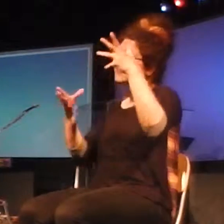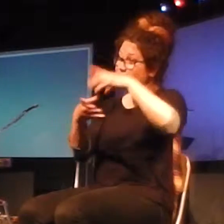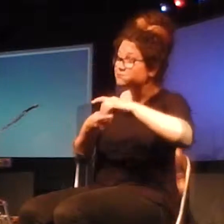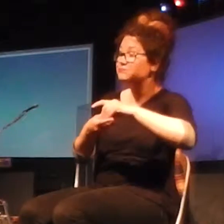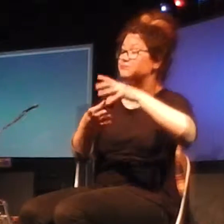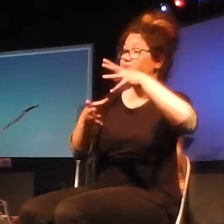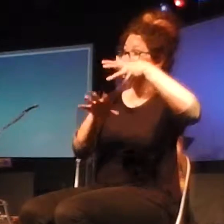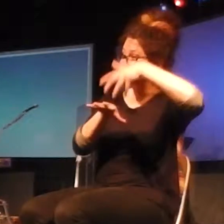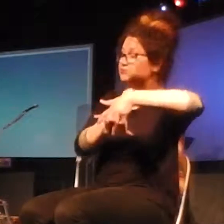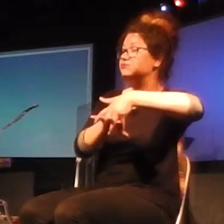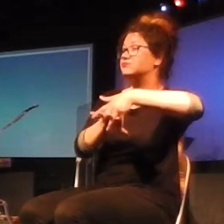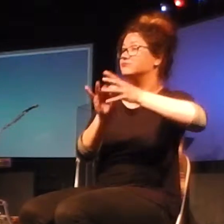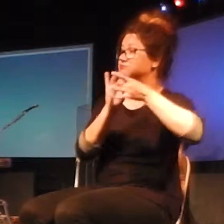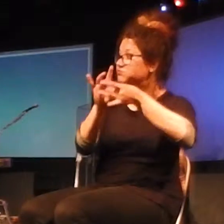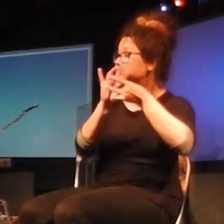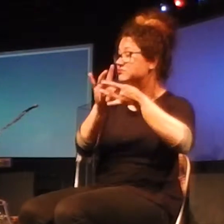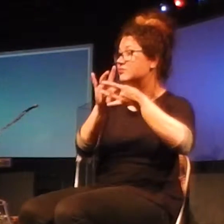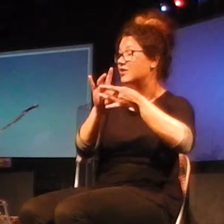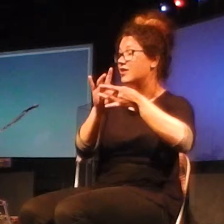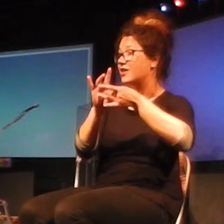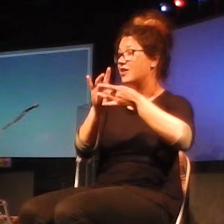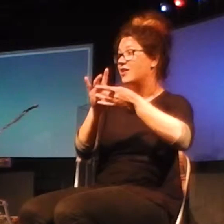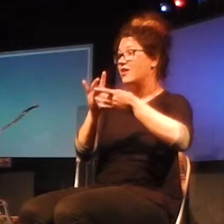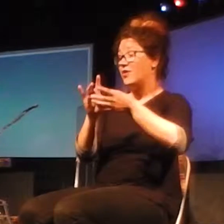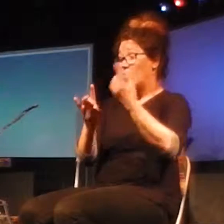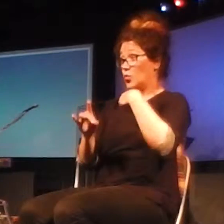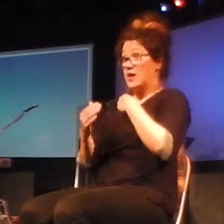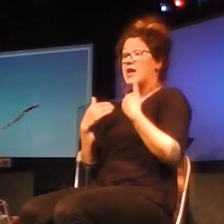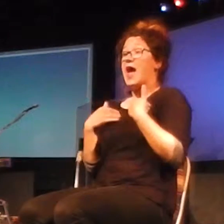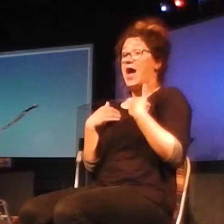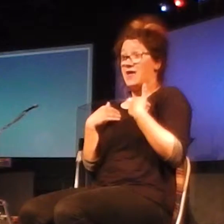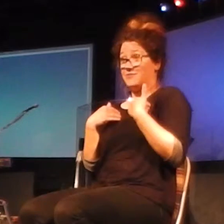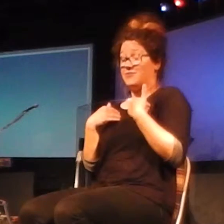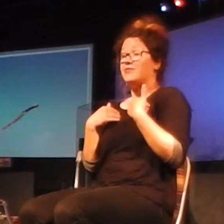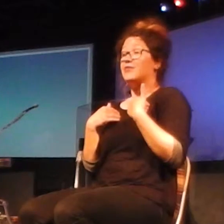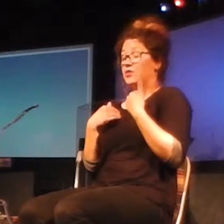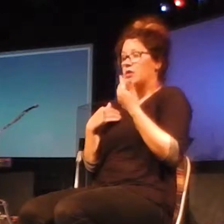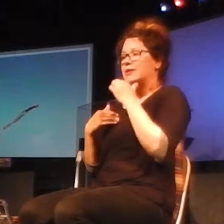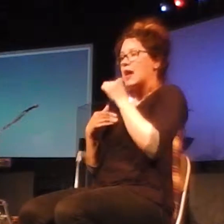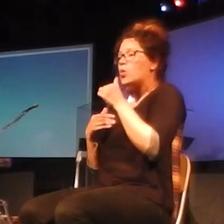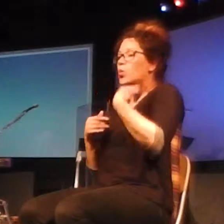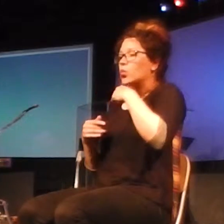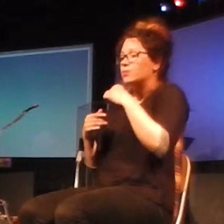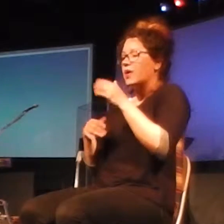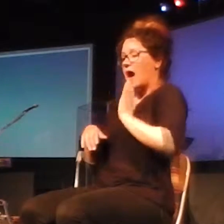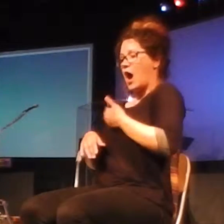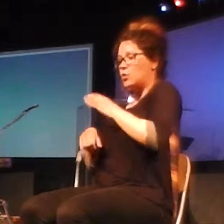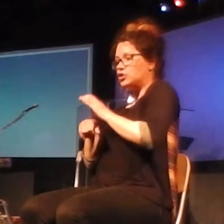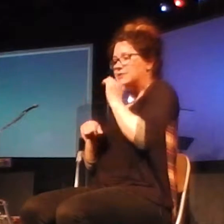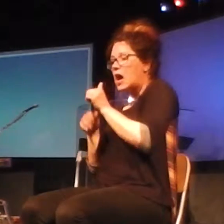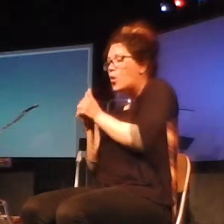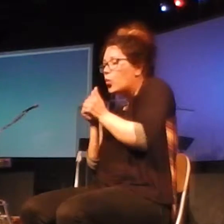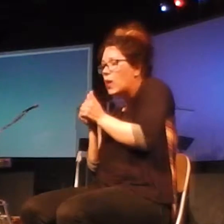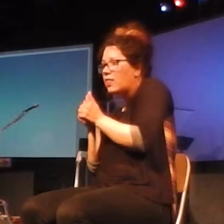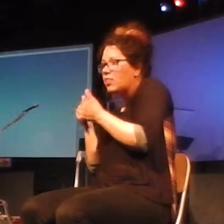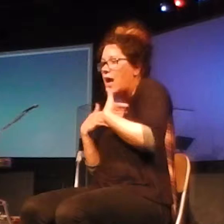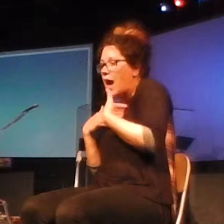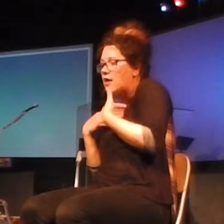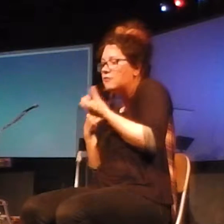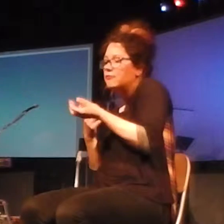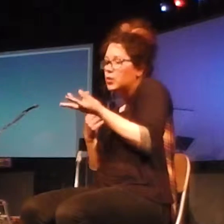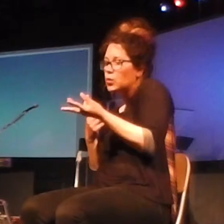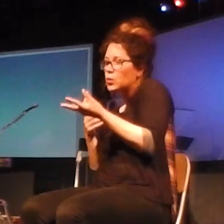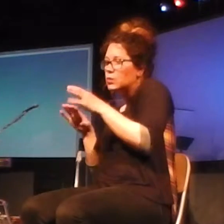connected here. We are not a church with small groups, we are a church of small groups. Sound good? Cool, and